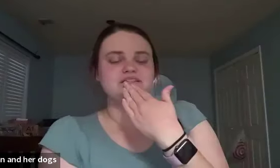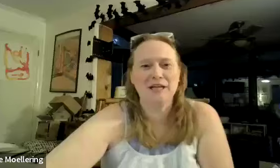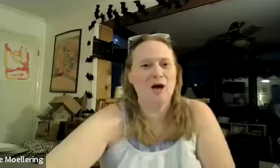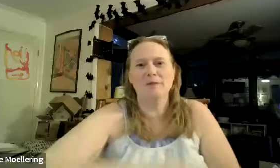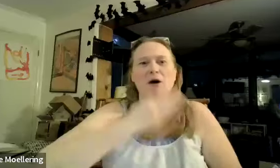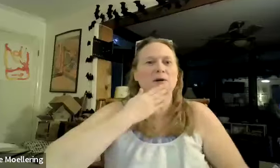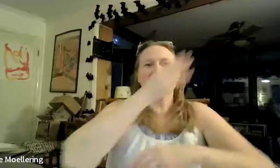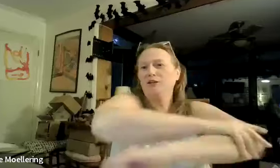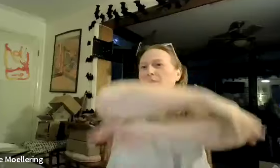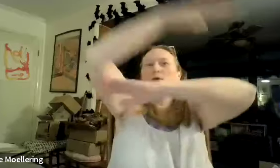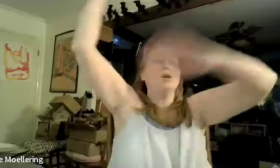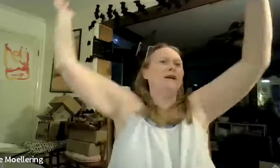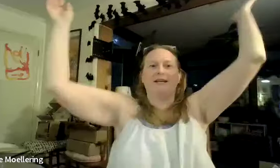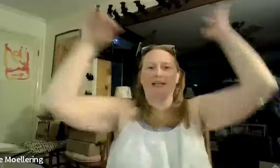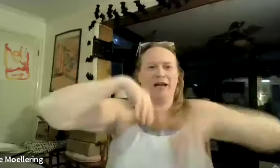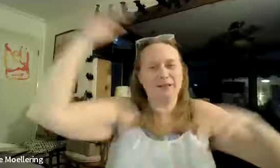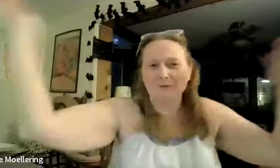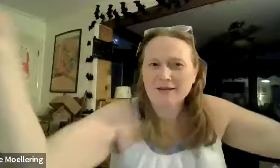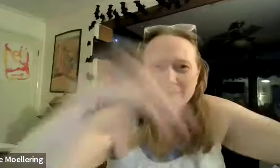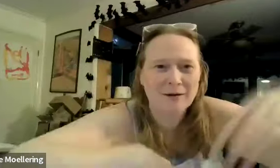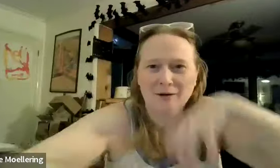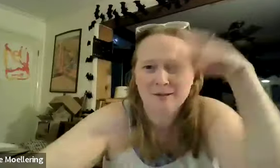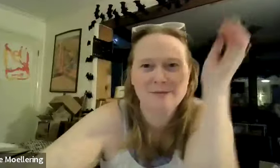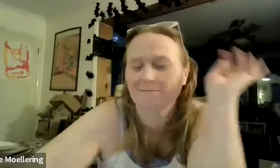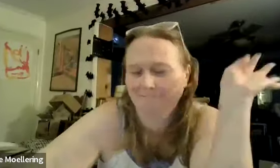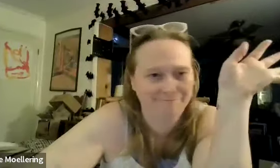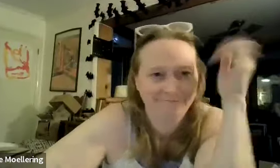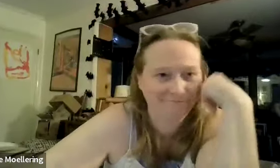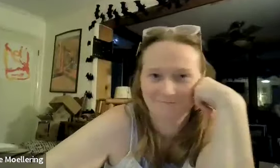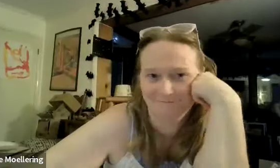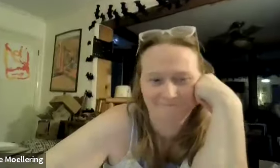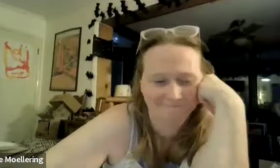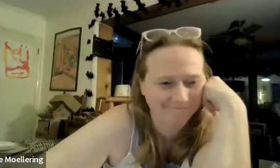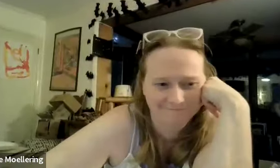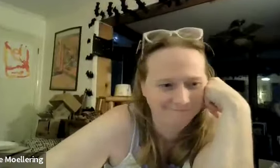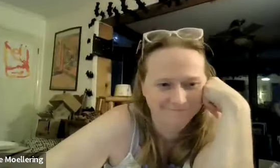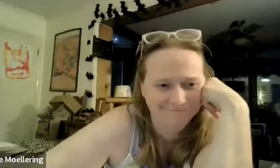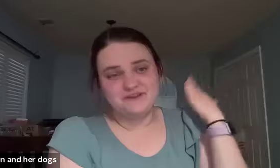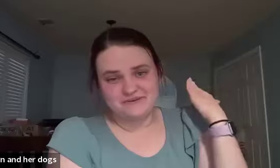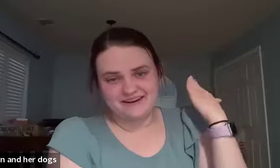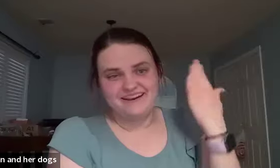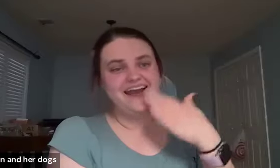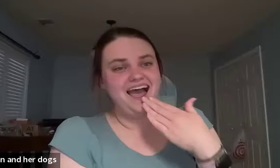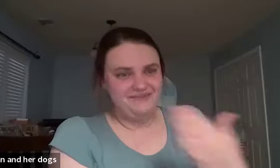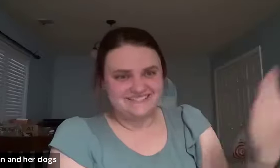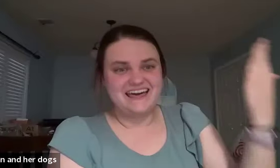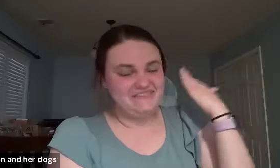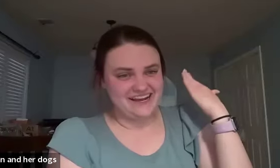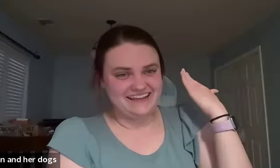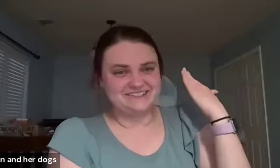telling y'all, I'm all like, good morning, like waving my arms. Mm-mm. It makes you feel better. I was that way